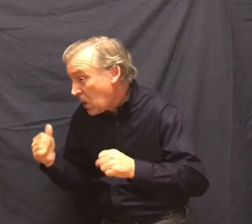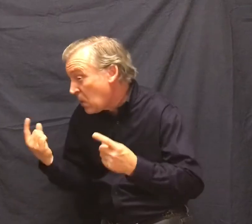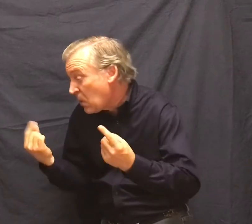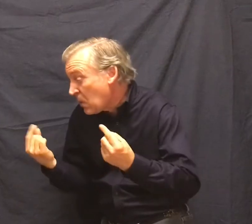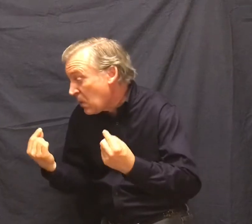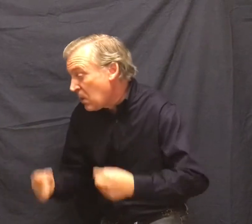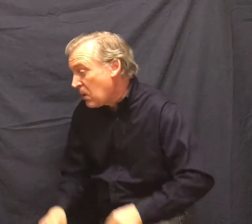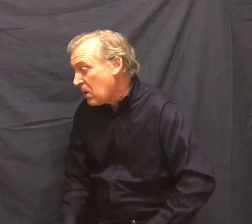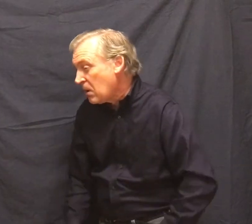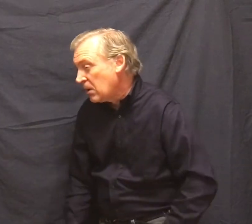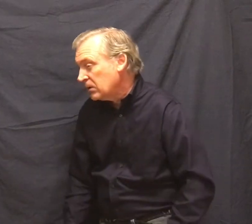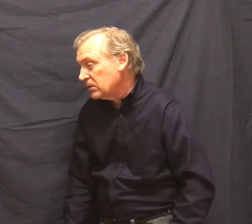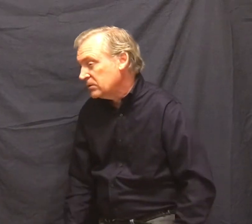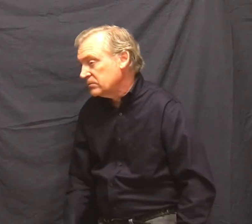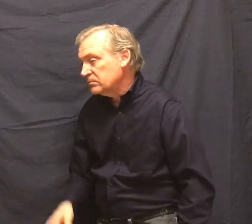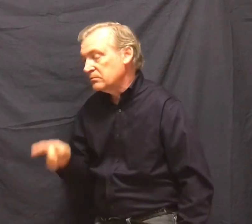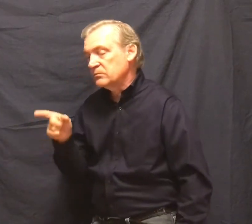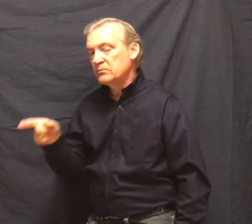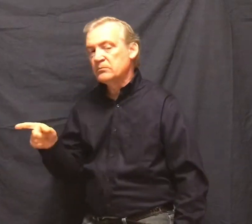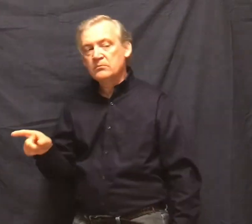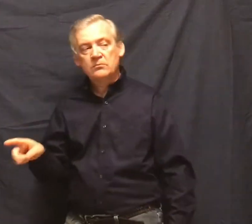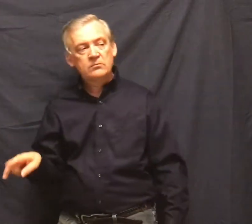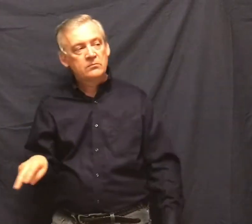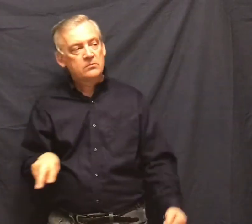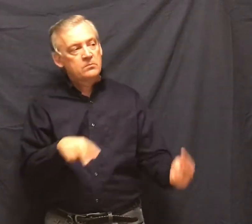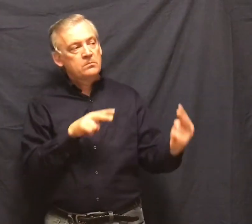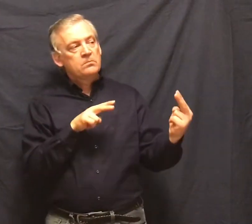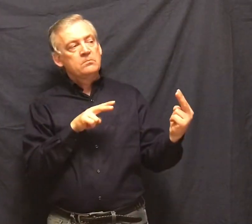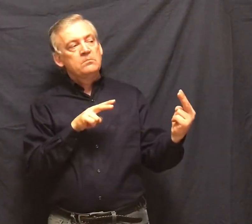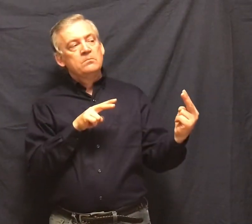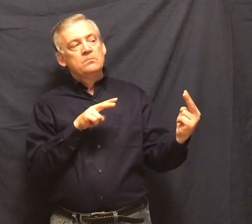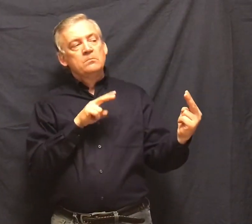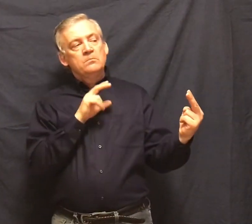Crook stared hopelessly at her, and then he sat down in his bunk and drew into himself.